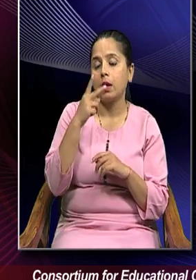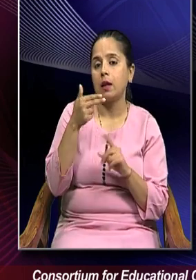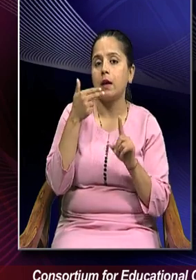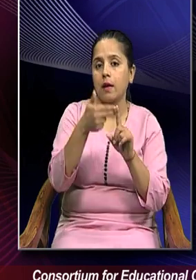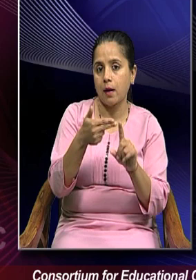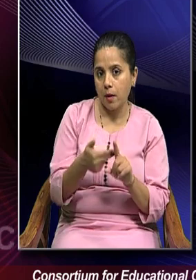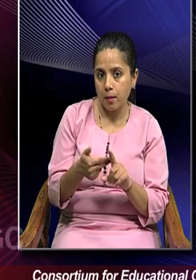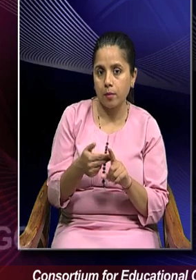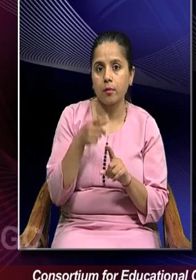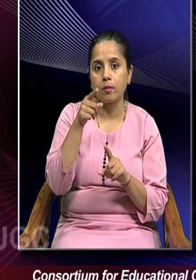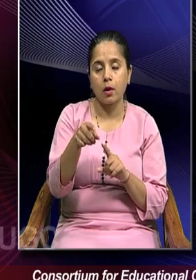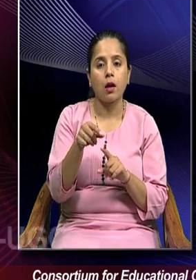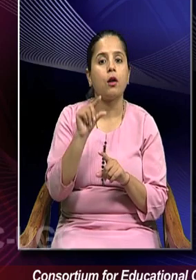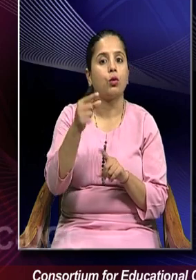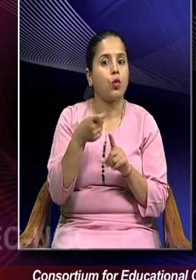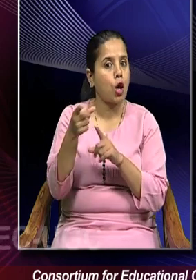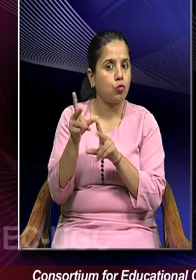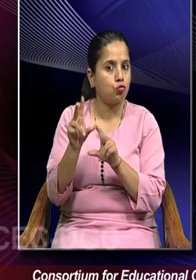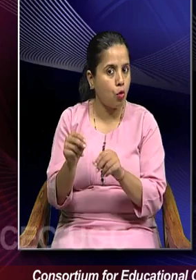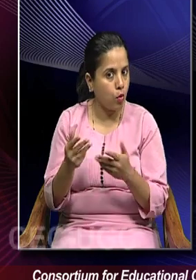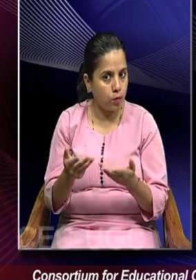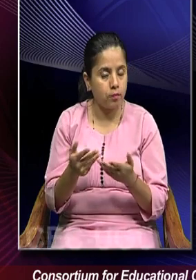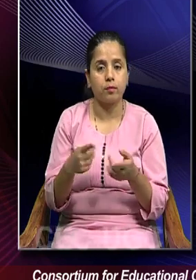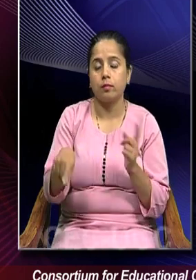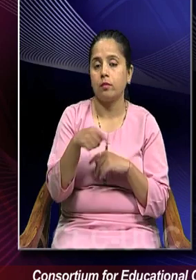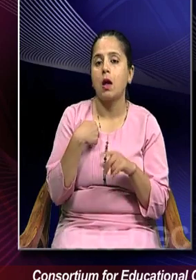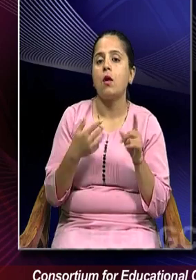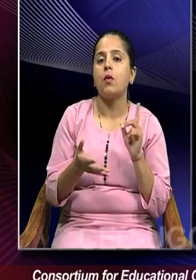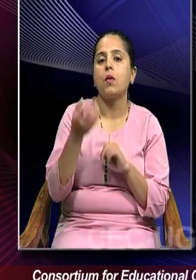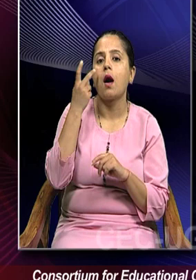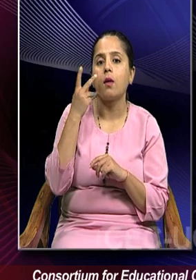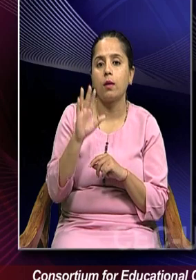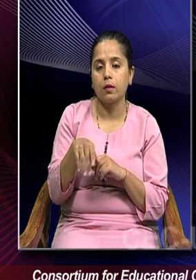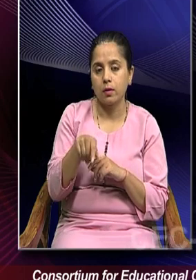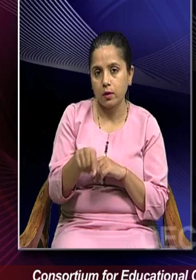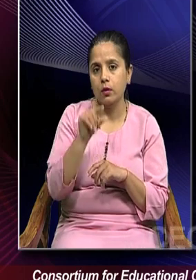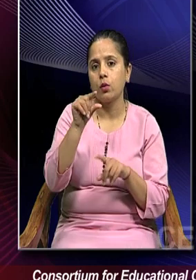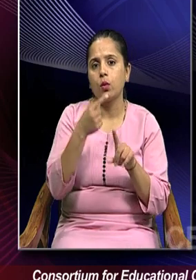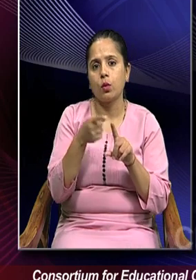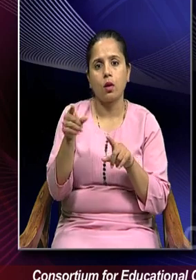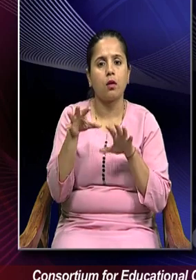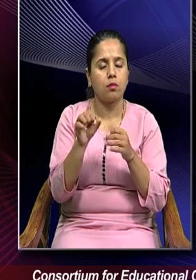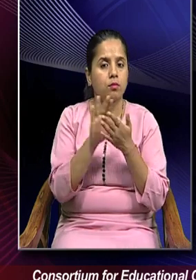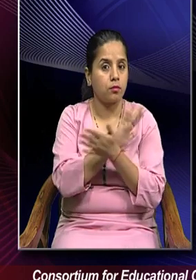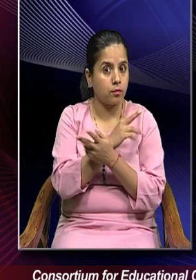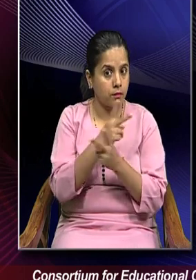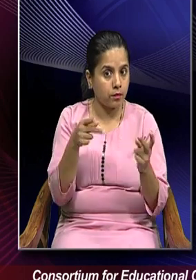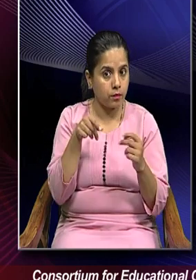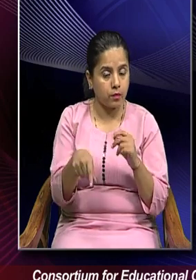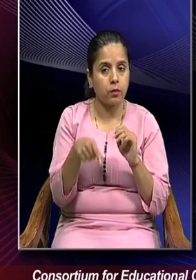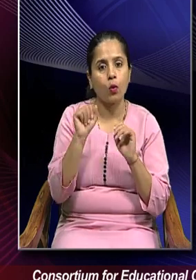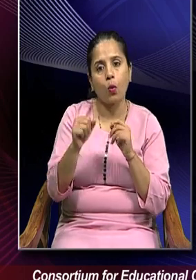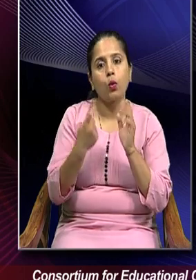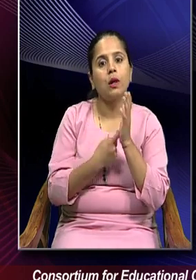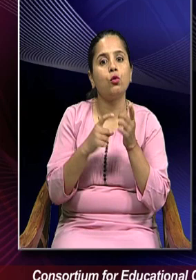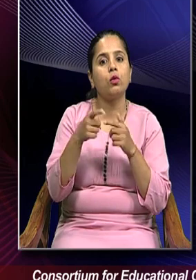names and not to the British. And we find that British censorship, as I told you, was reactionary in nature.